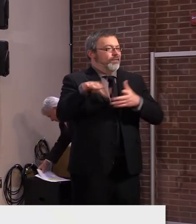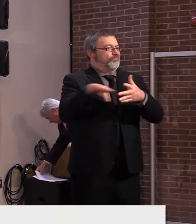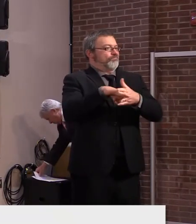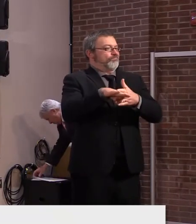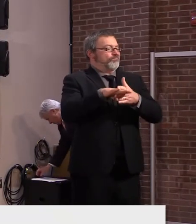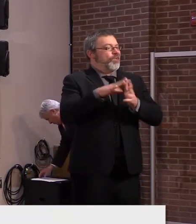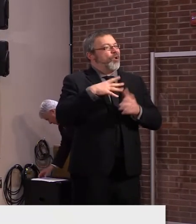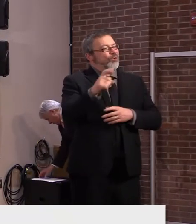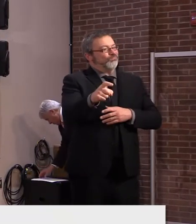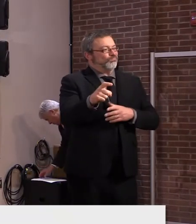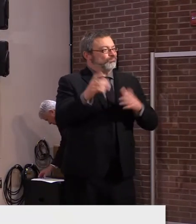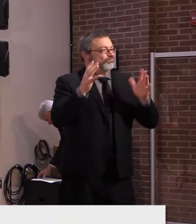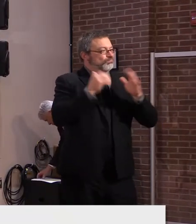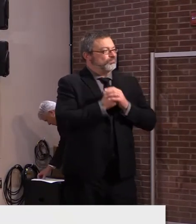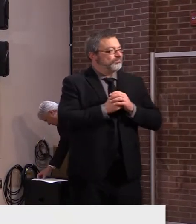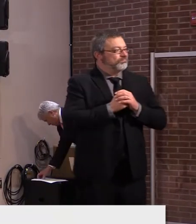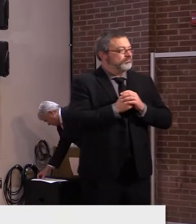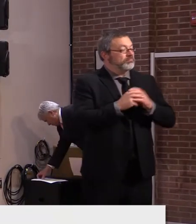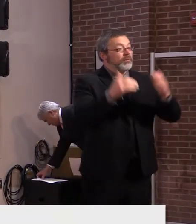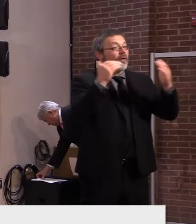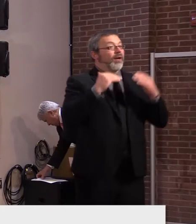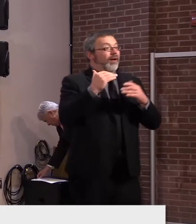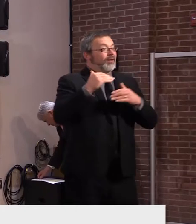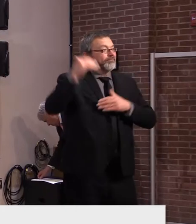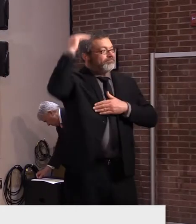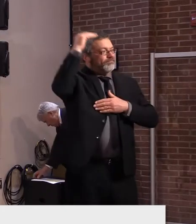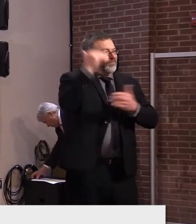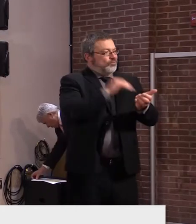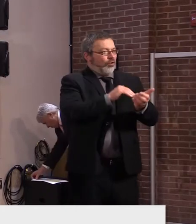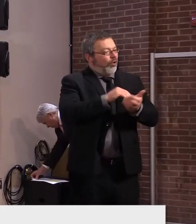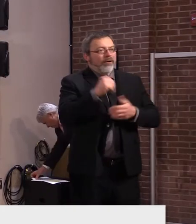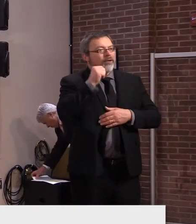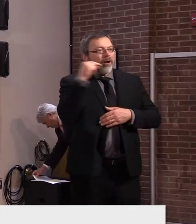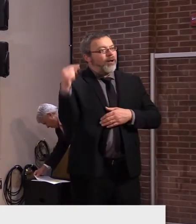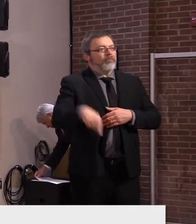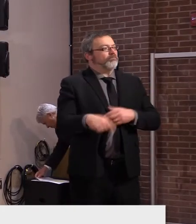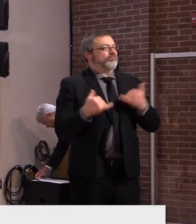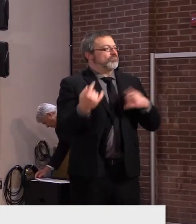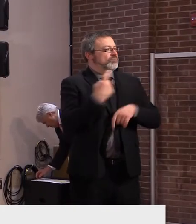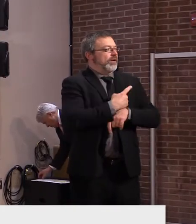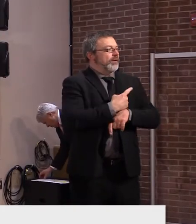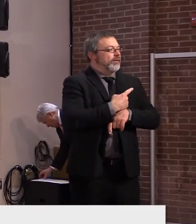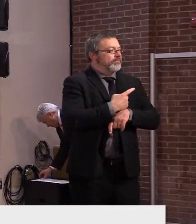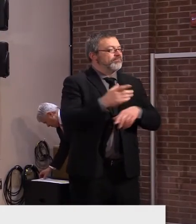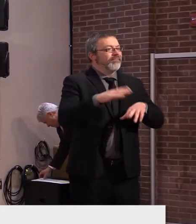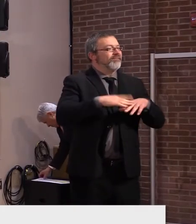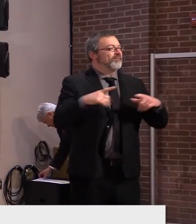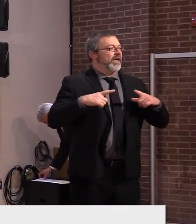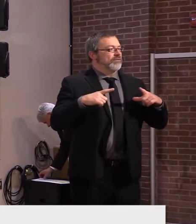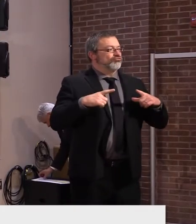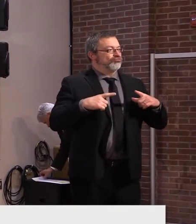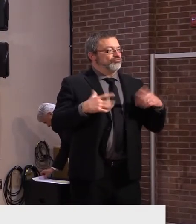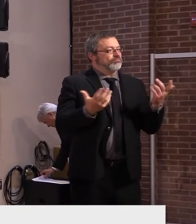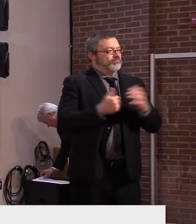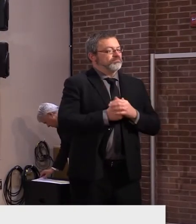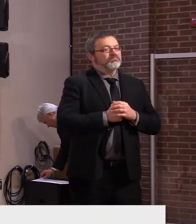But we do have our state epidemiologist, Dr. Kelso, here with us today to answer any health questions you may